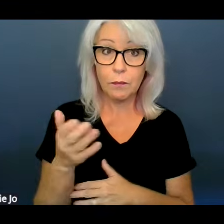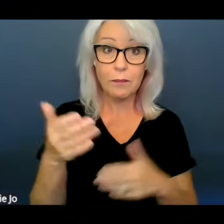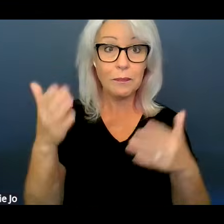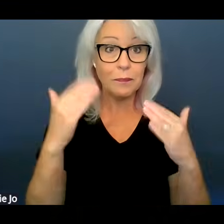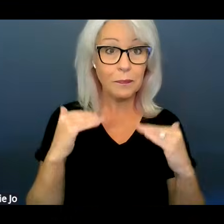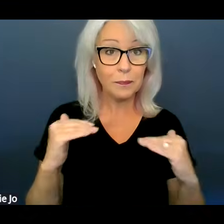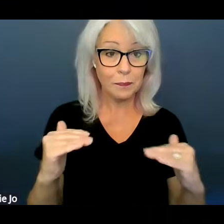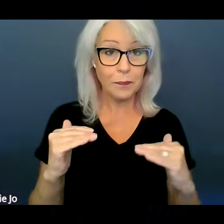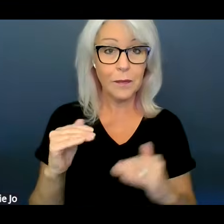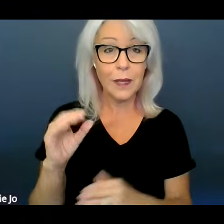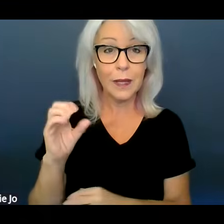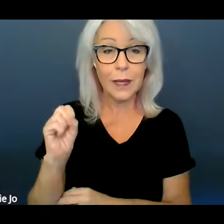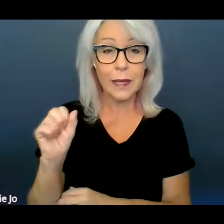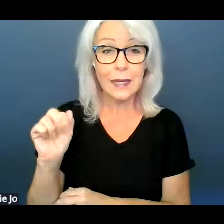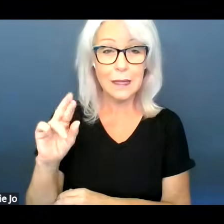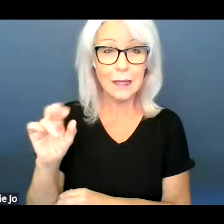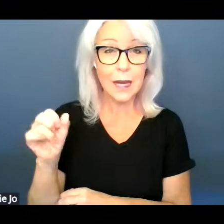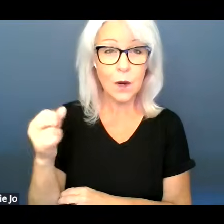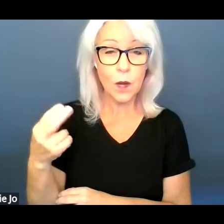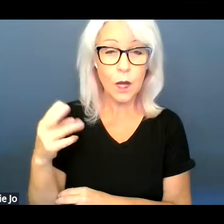Sarah Brabs.